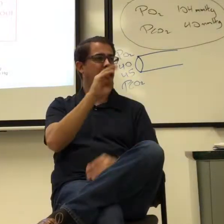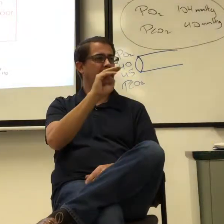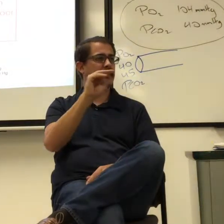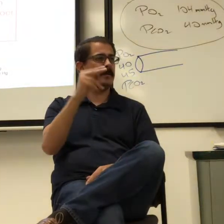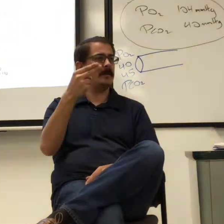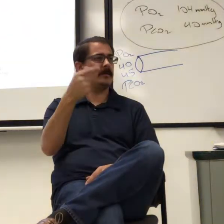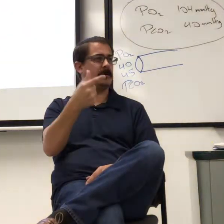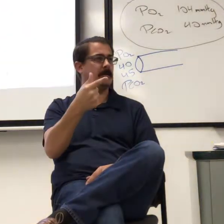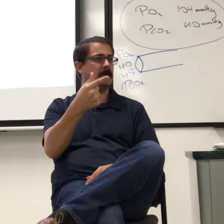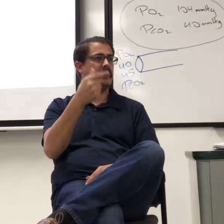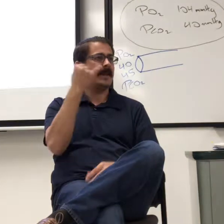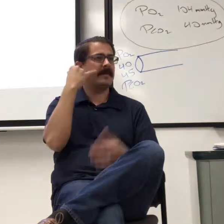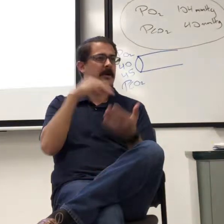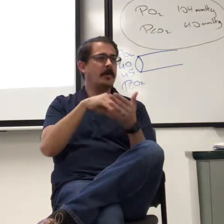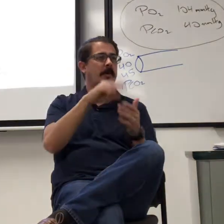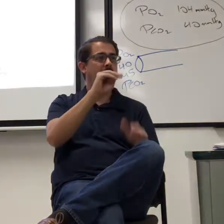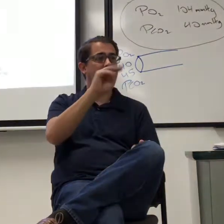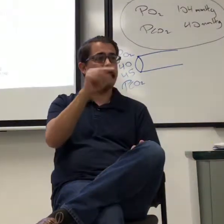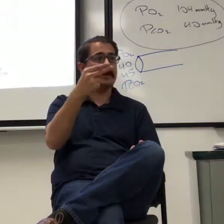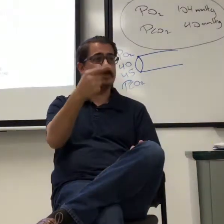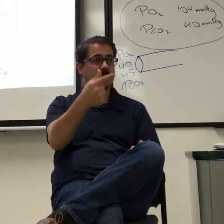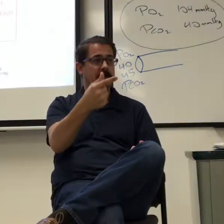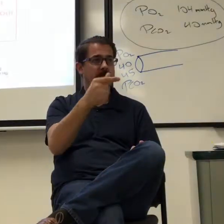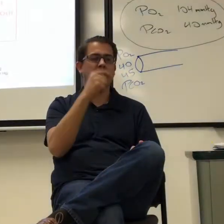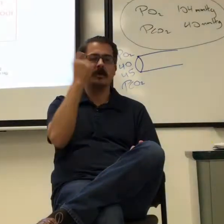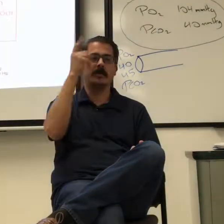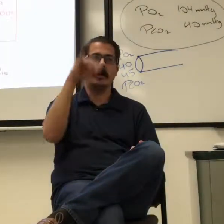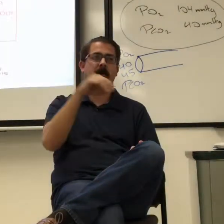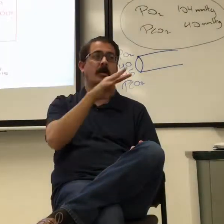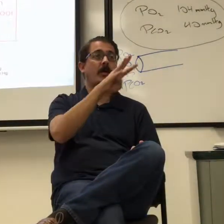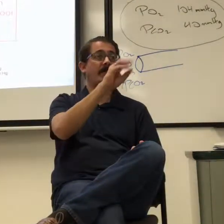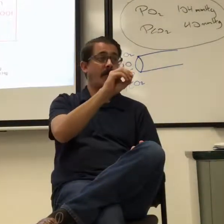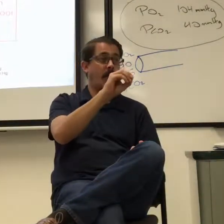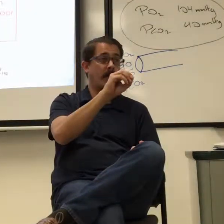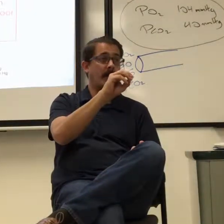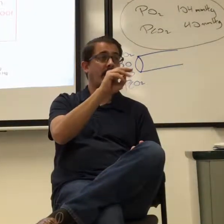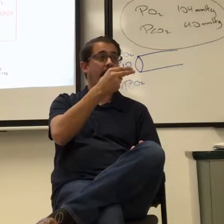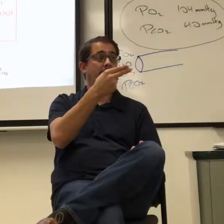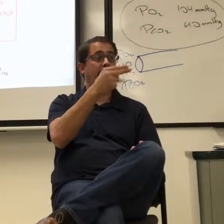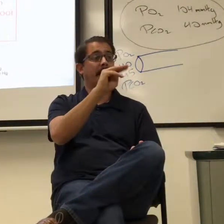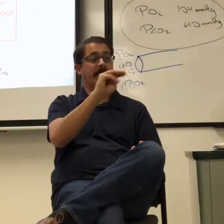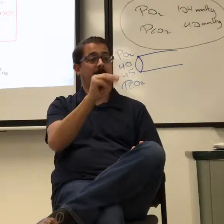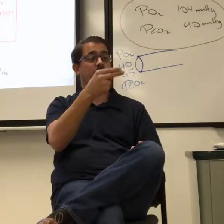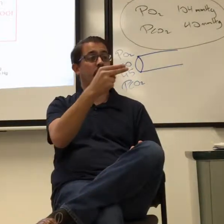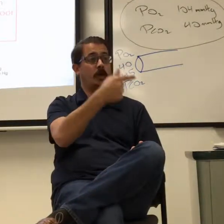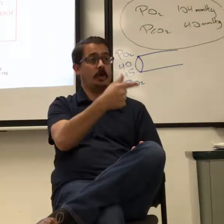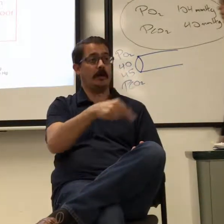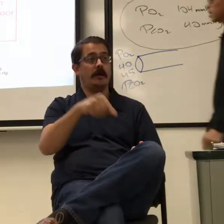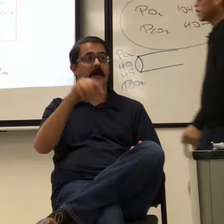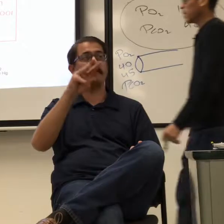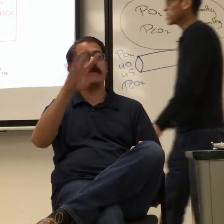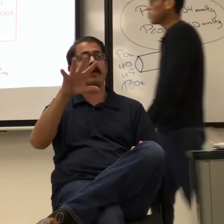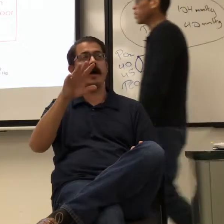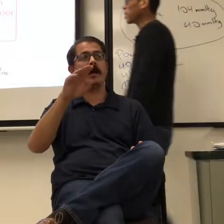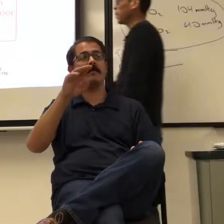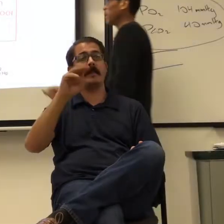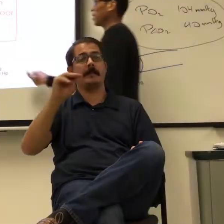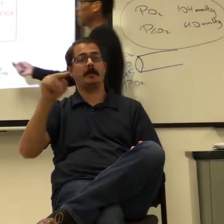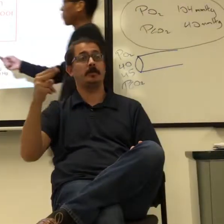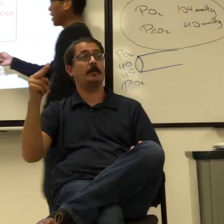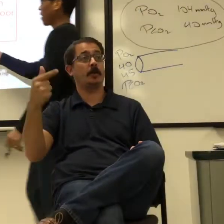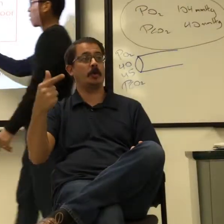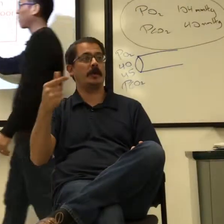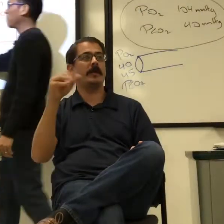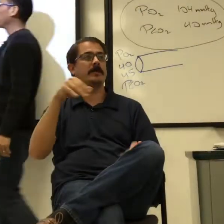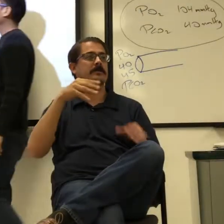it's understood. So 40 and 45 are 40 millimeters of mercury and 45 units of mercury. And that's the blood coming in